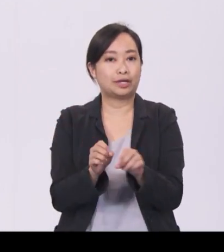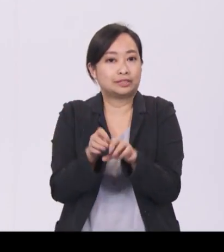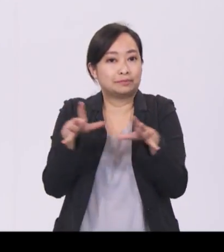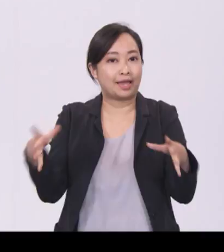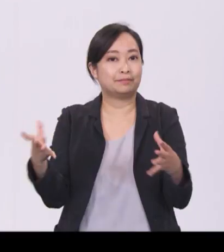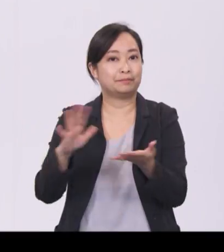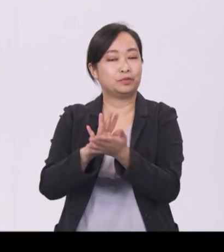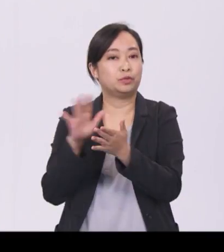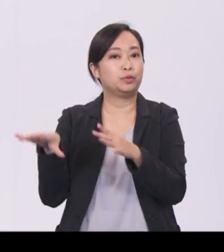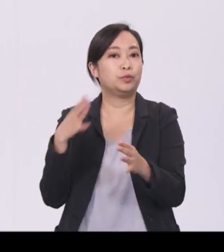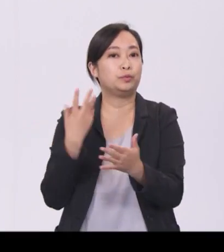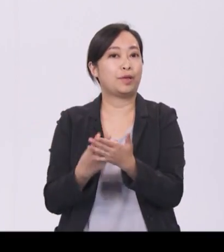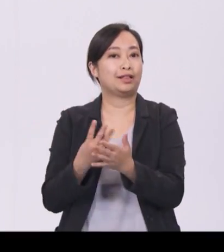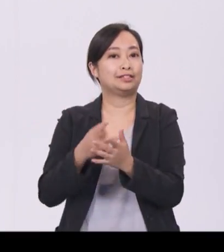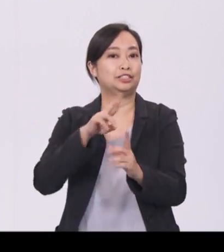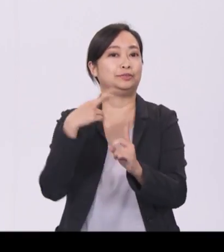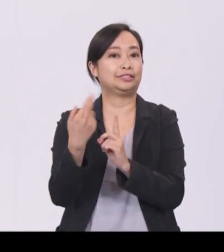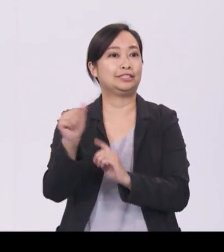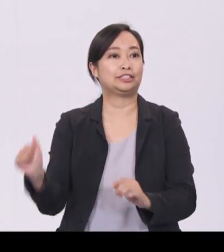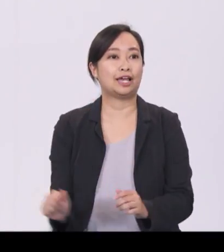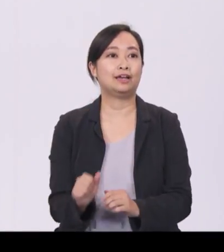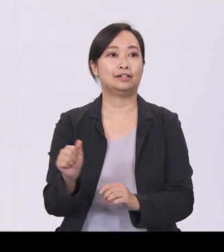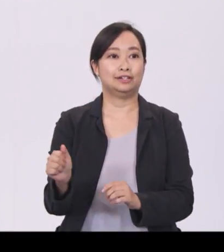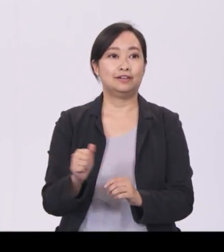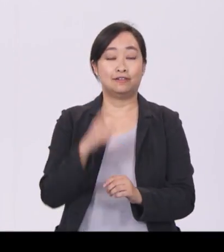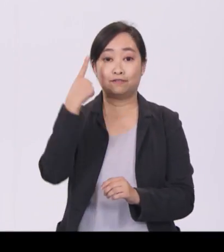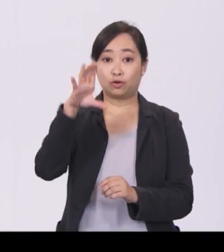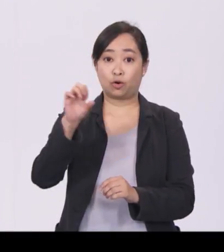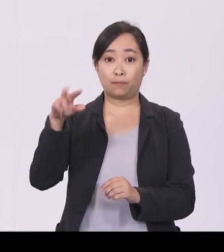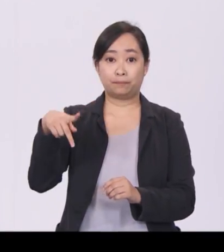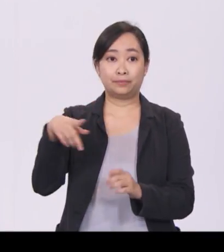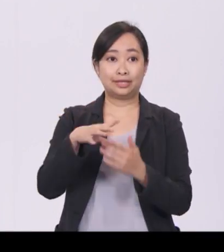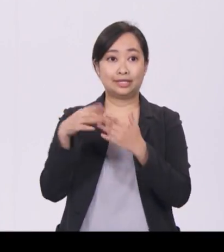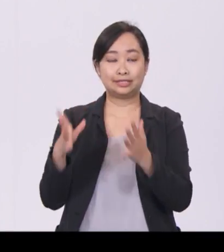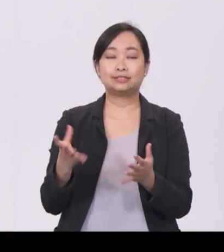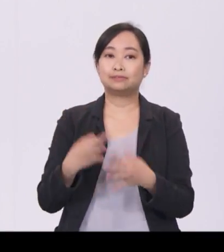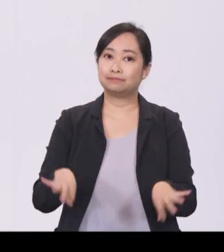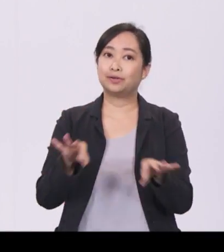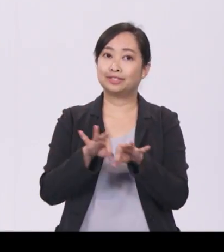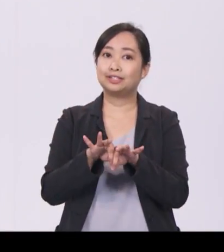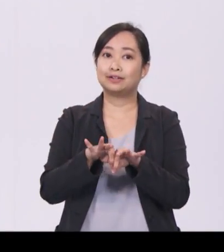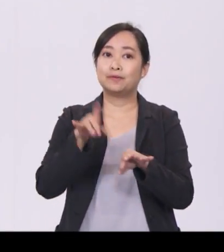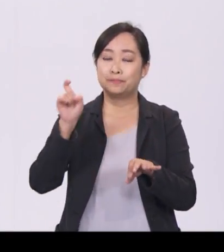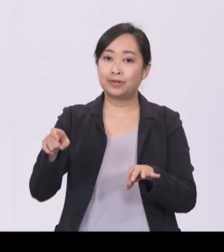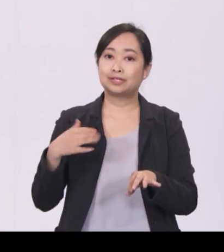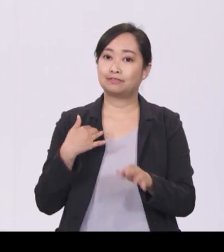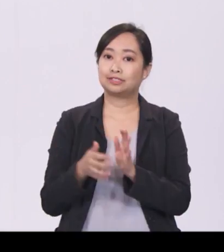it is important that they have the skills needed to drive transformation of their businesses and industries.